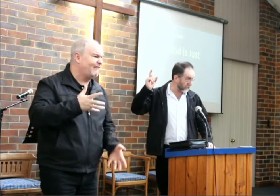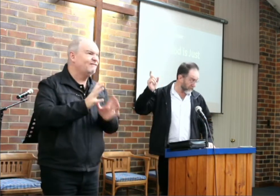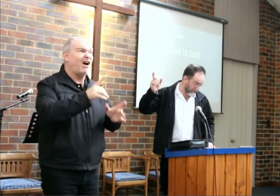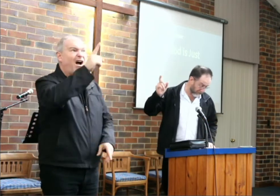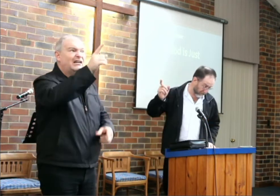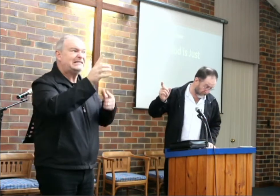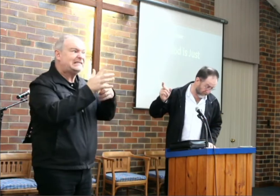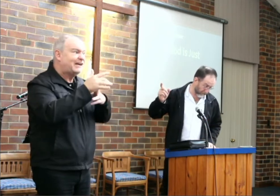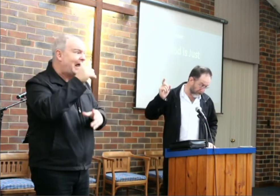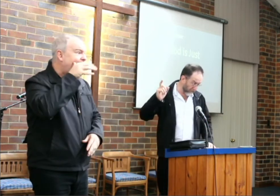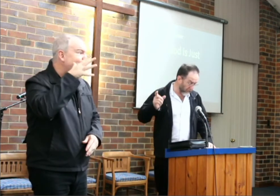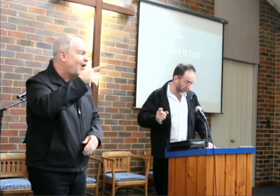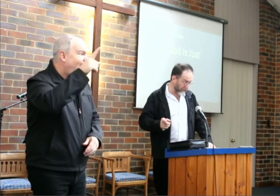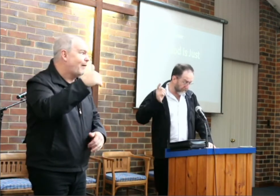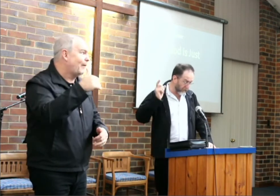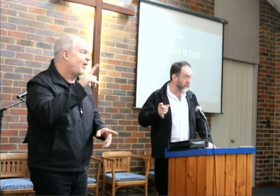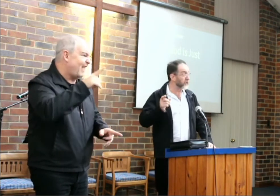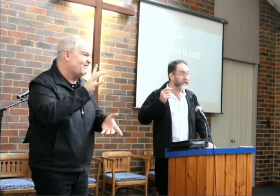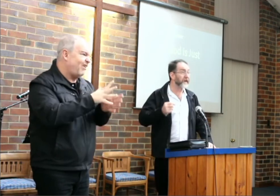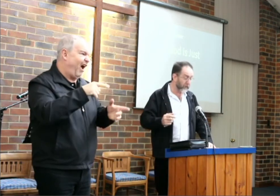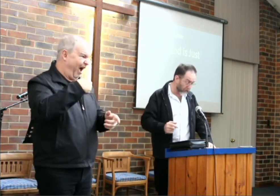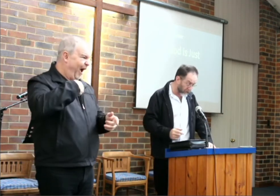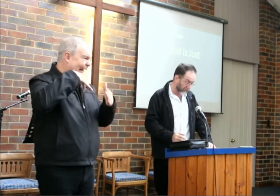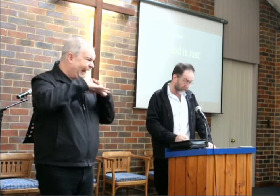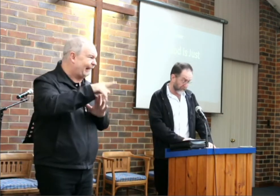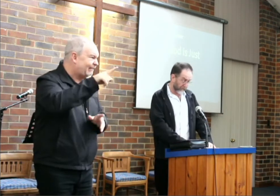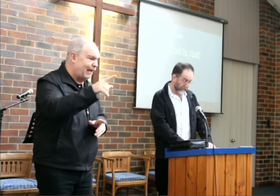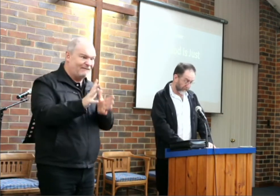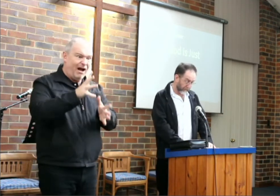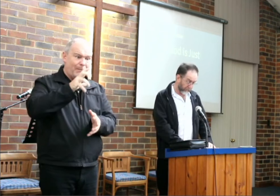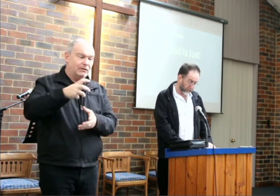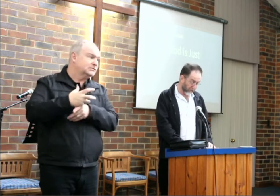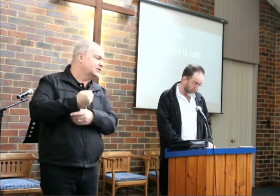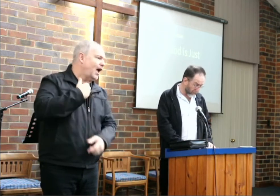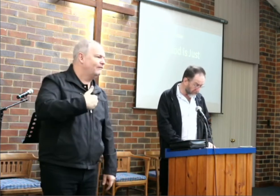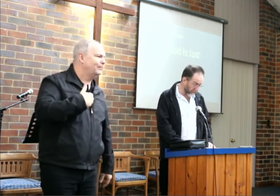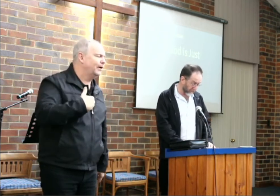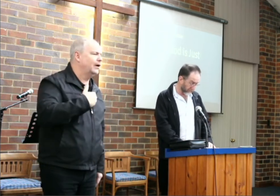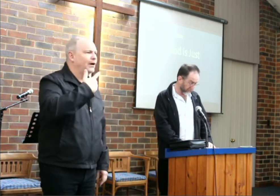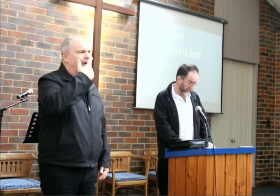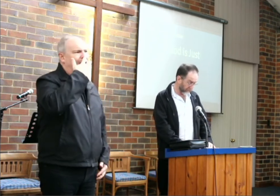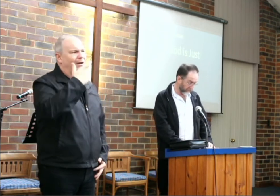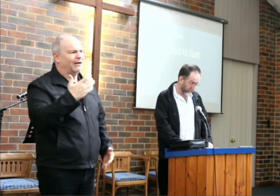TV the other night? Well, that fireman, he saved my life. You might praise him.